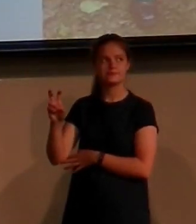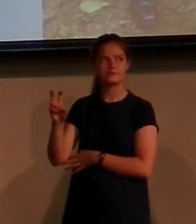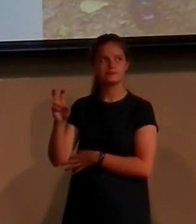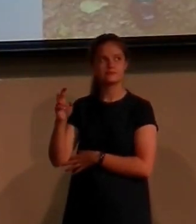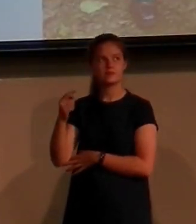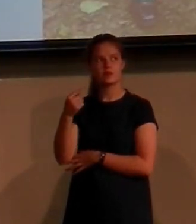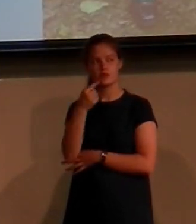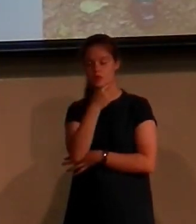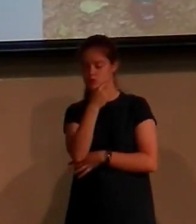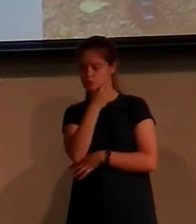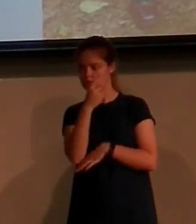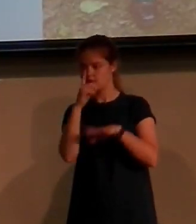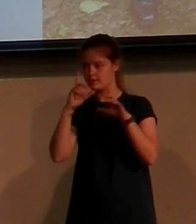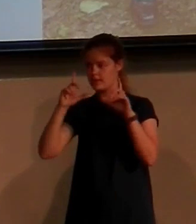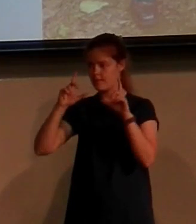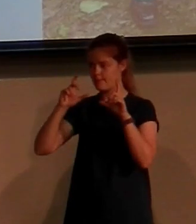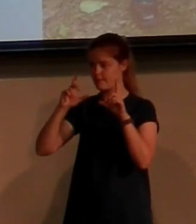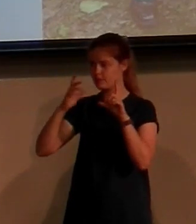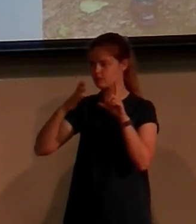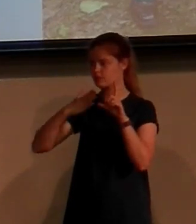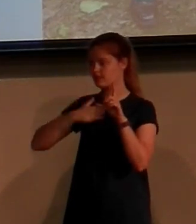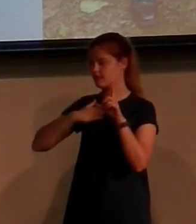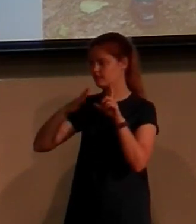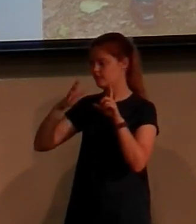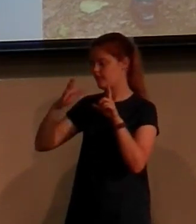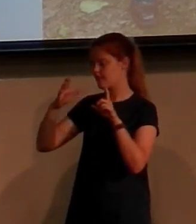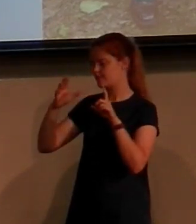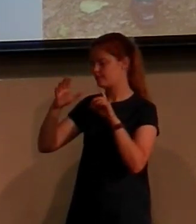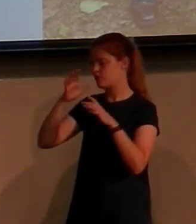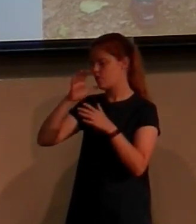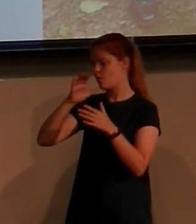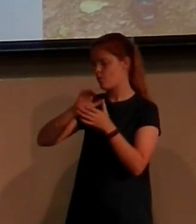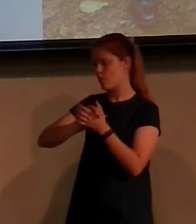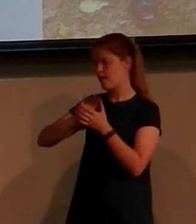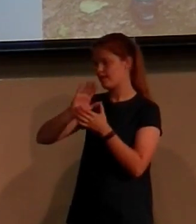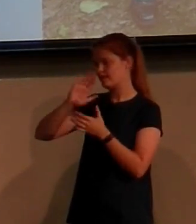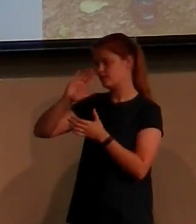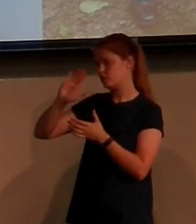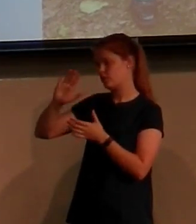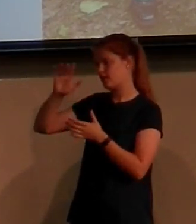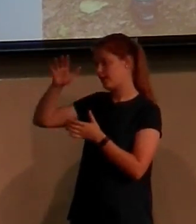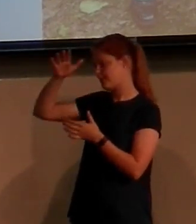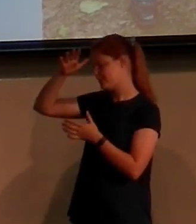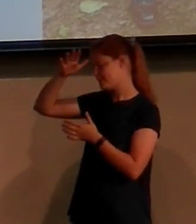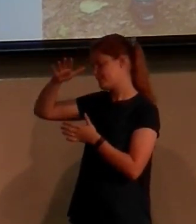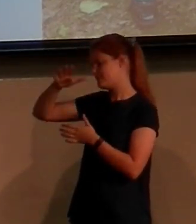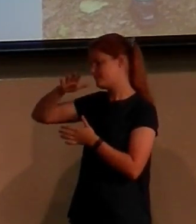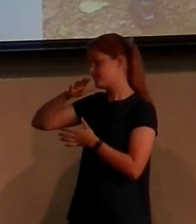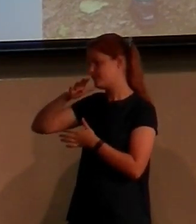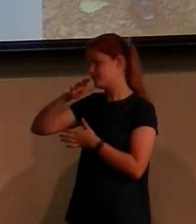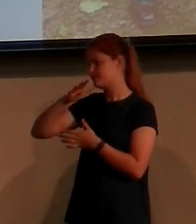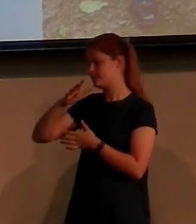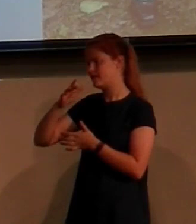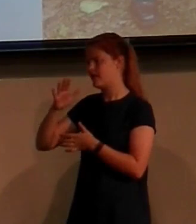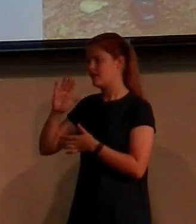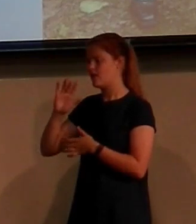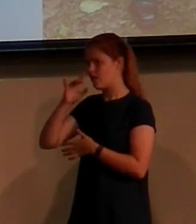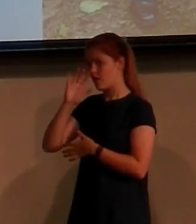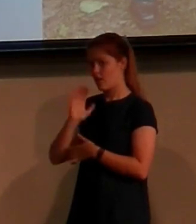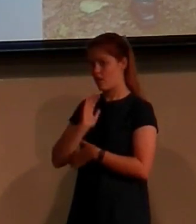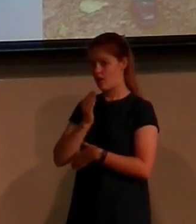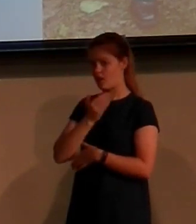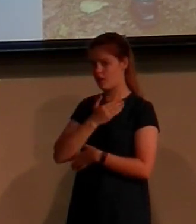Those on the pictures are my wife's parents. Daniel and Ashley were very excited about being around